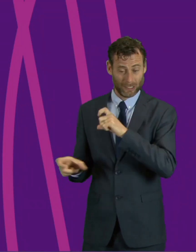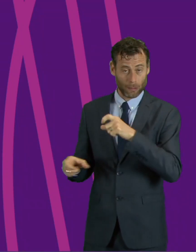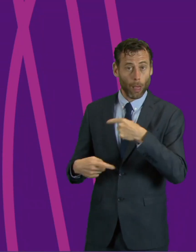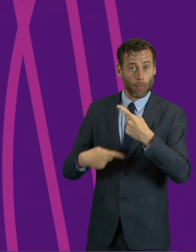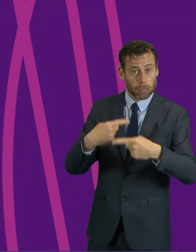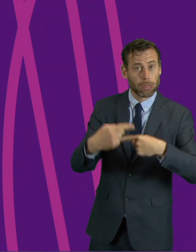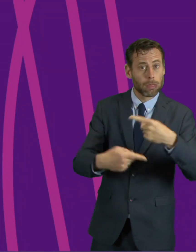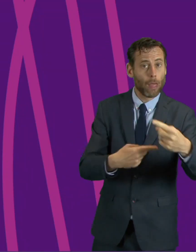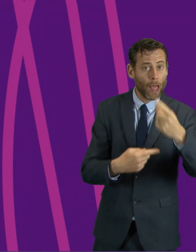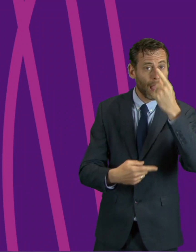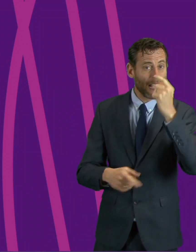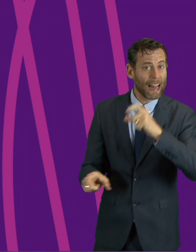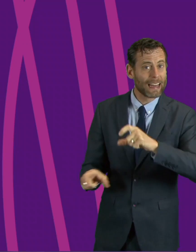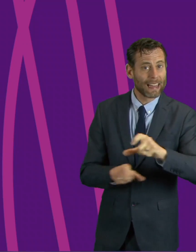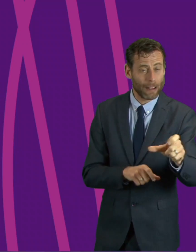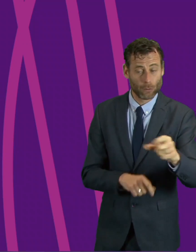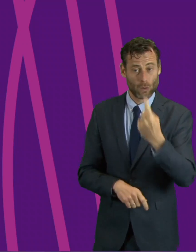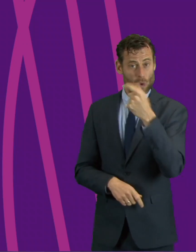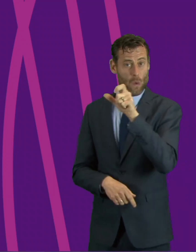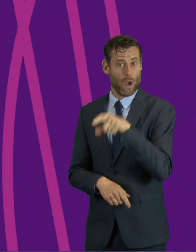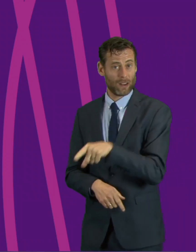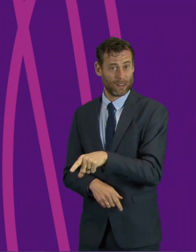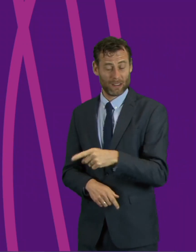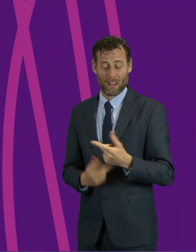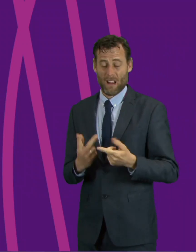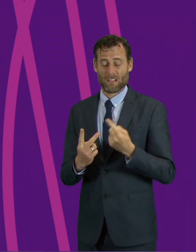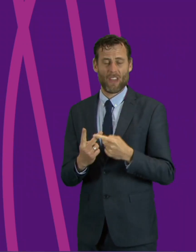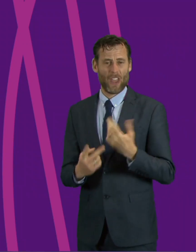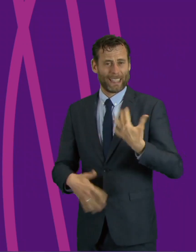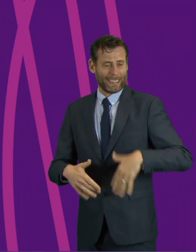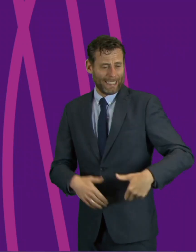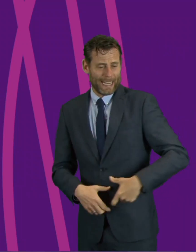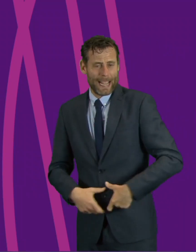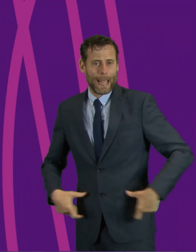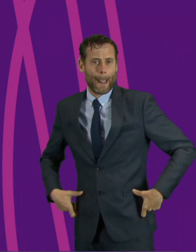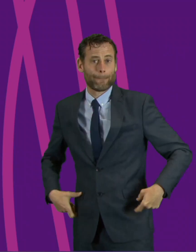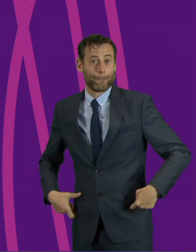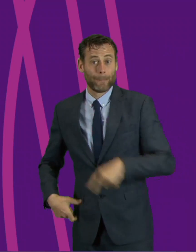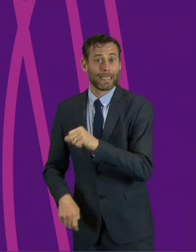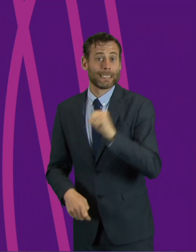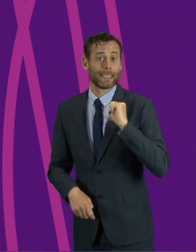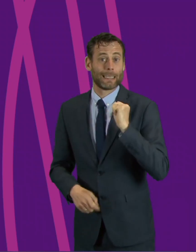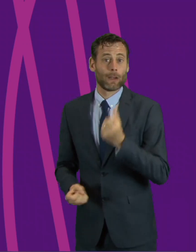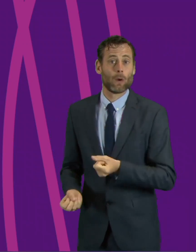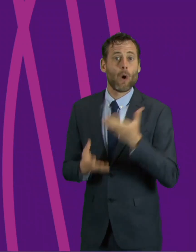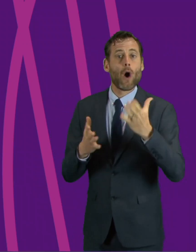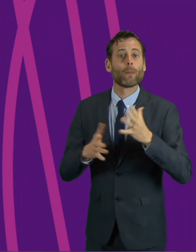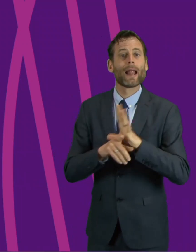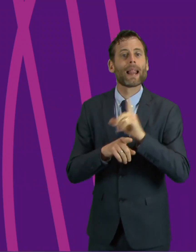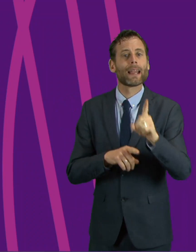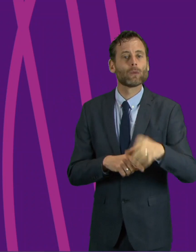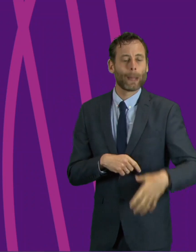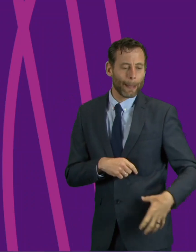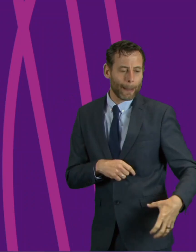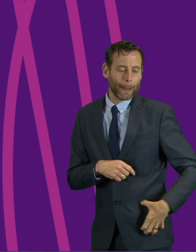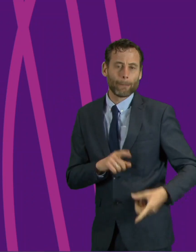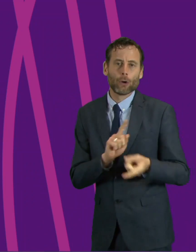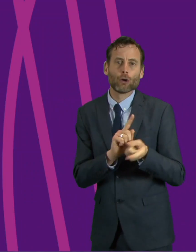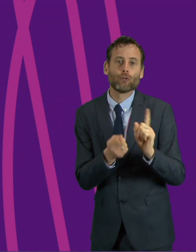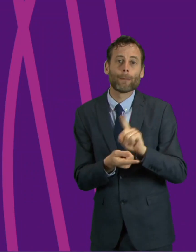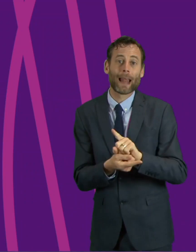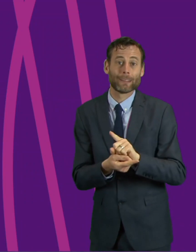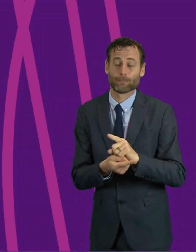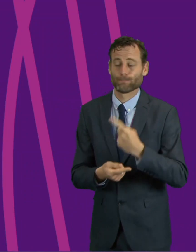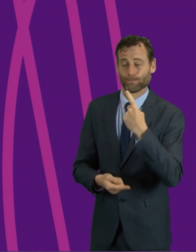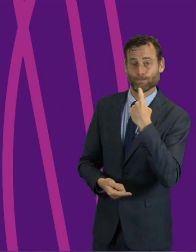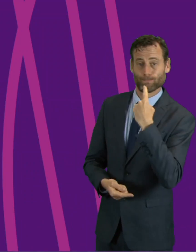with deterioration of his hip joints. He was due to have his hip replaced next week, but it's been postponed. He's